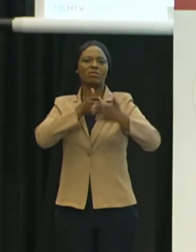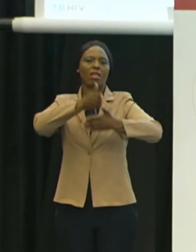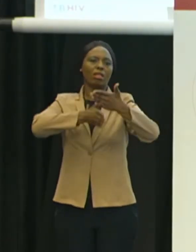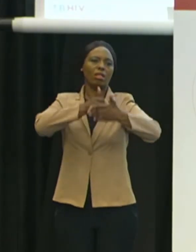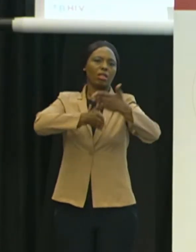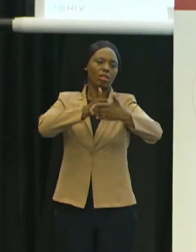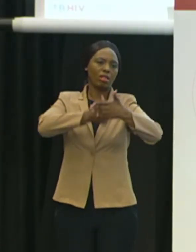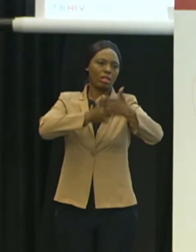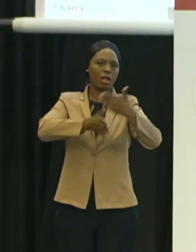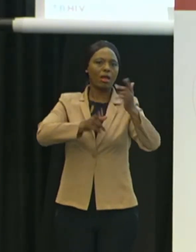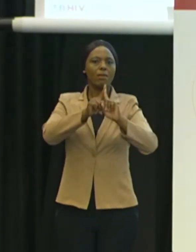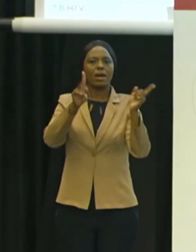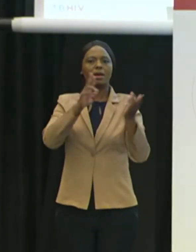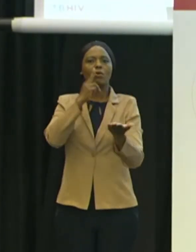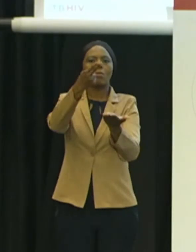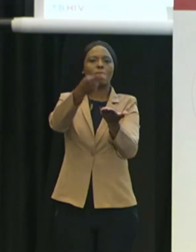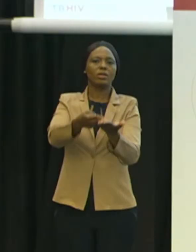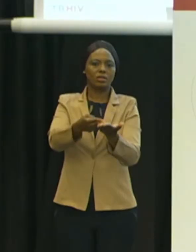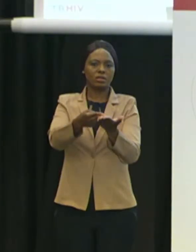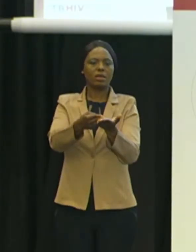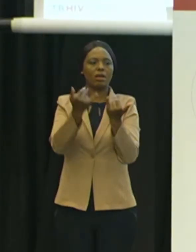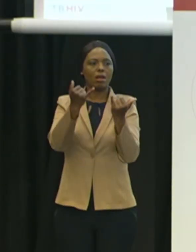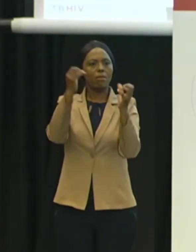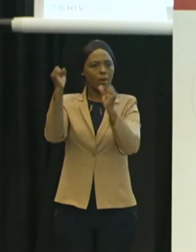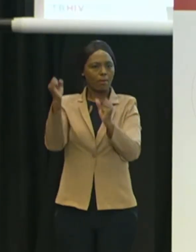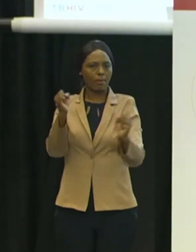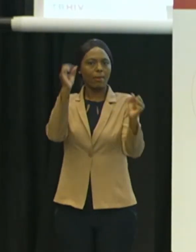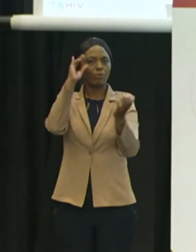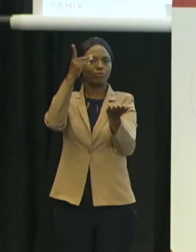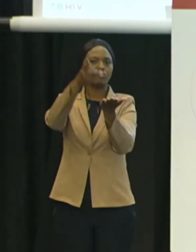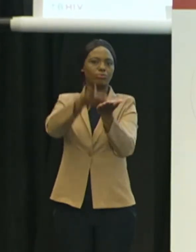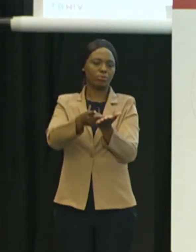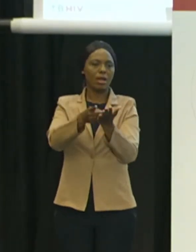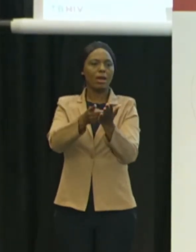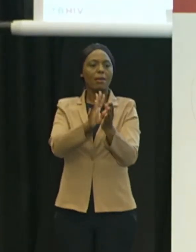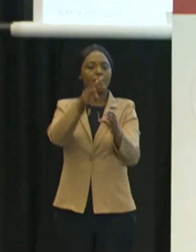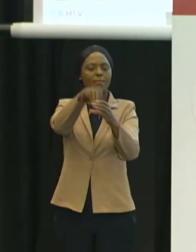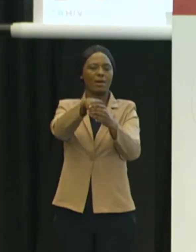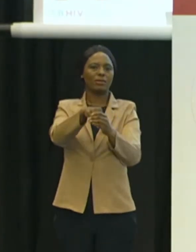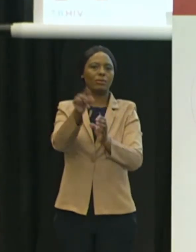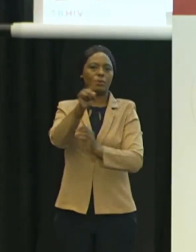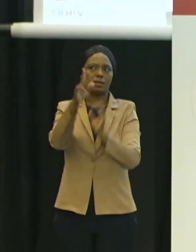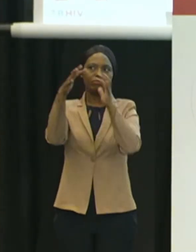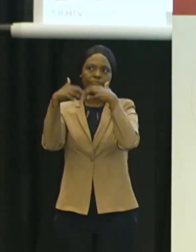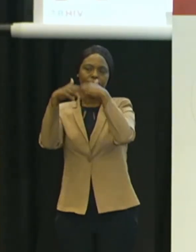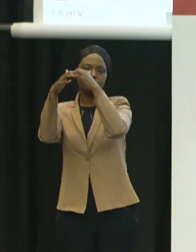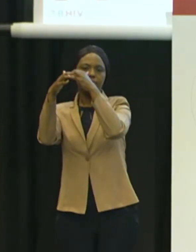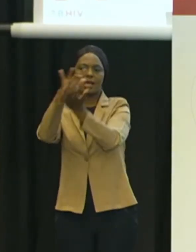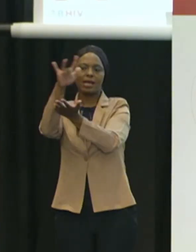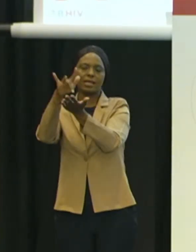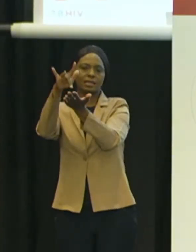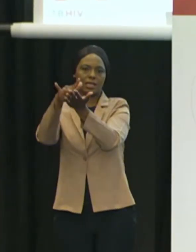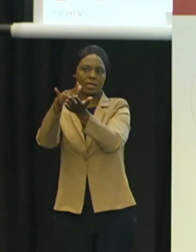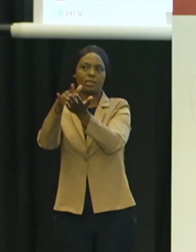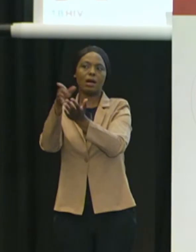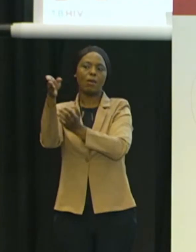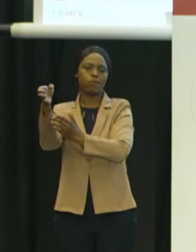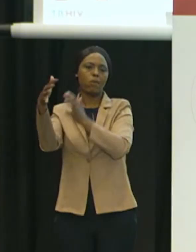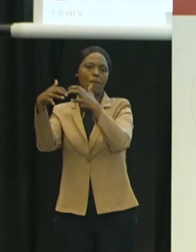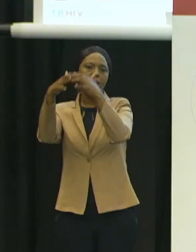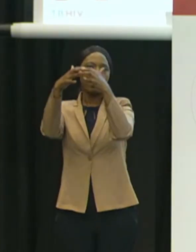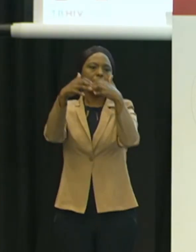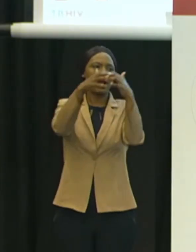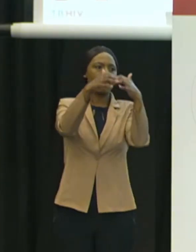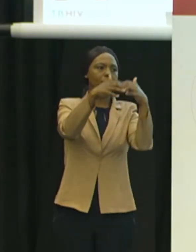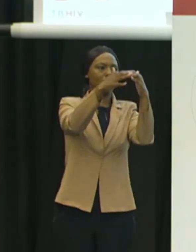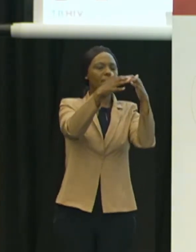up with recommendations as well, and part of the recommendations was the establishment of centers of excellence. So what are